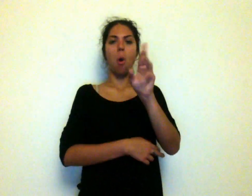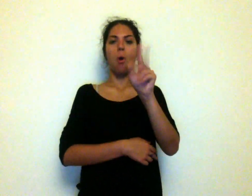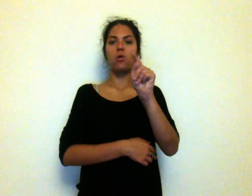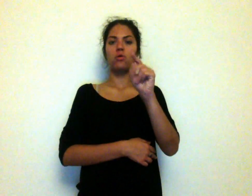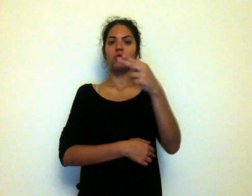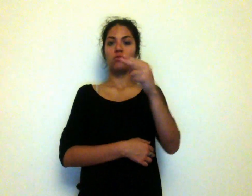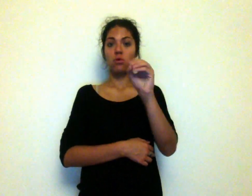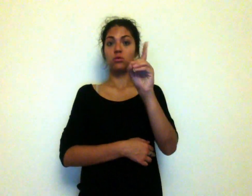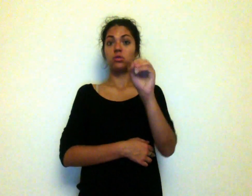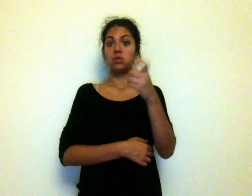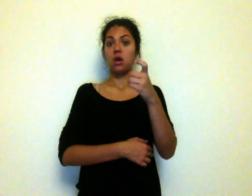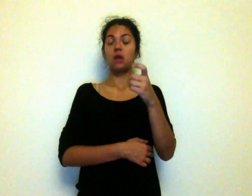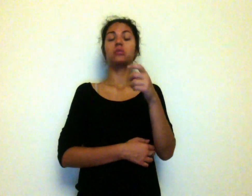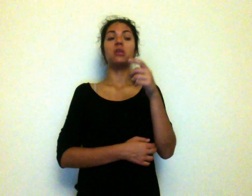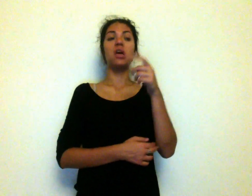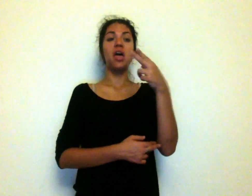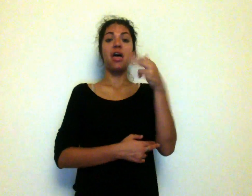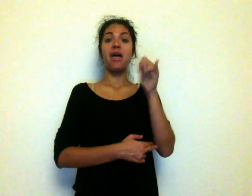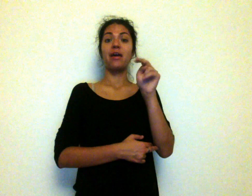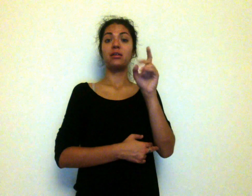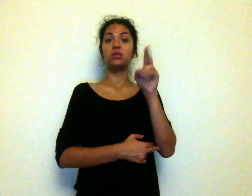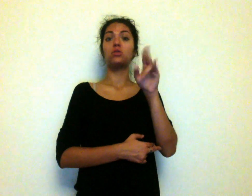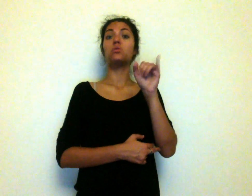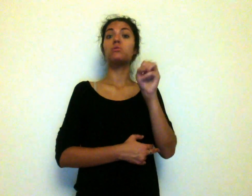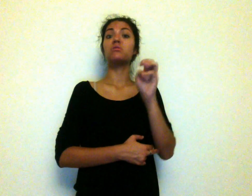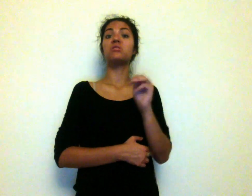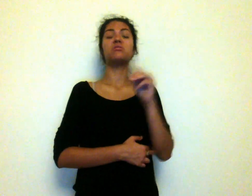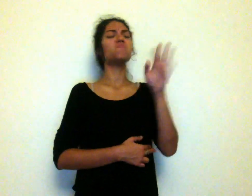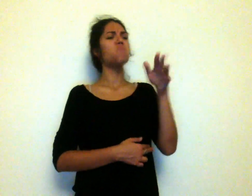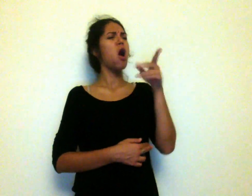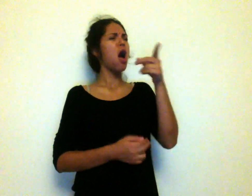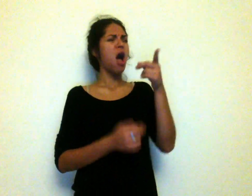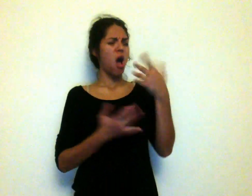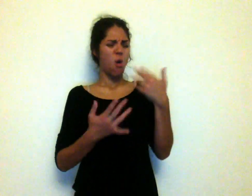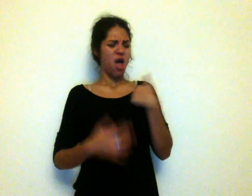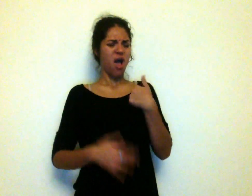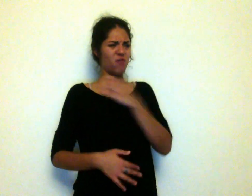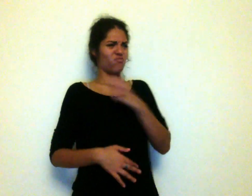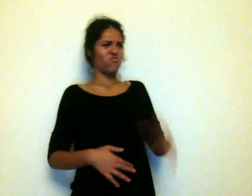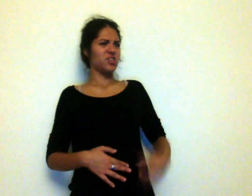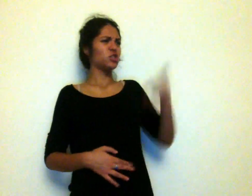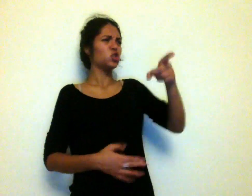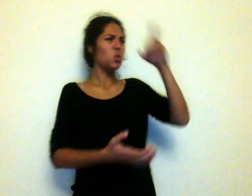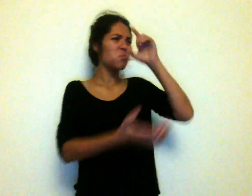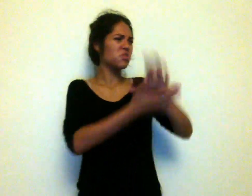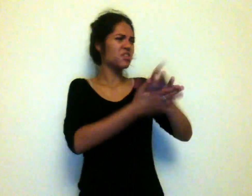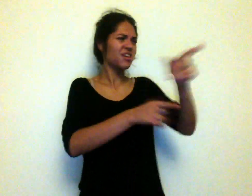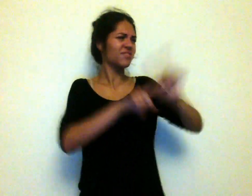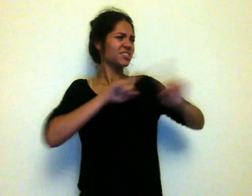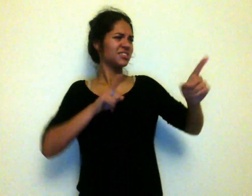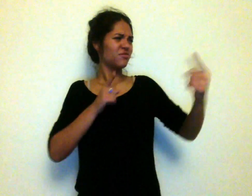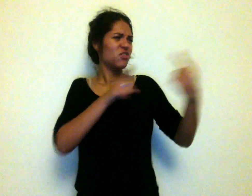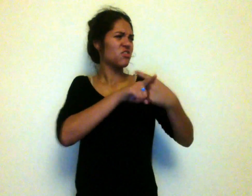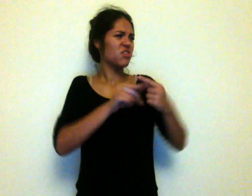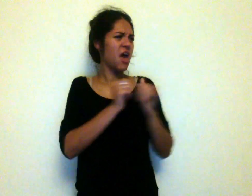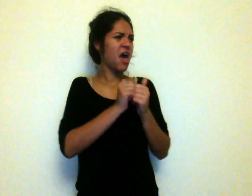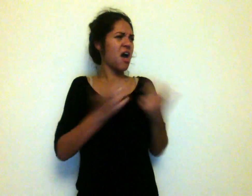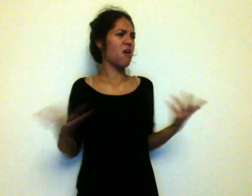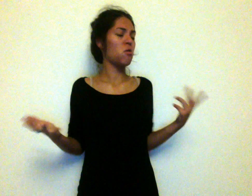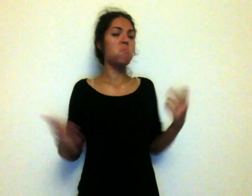and say, wait a minute, I'm a Christian. How does this measure out with you? 9 times out of 10 he will